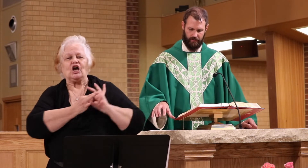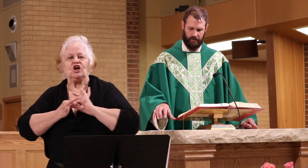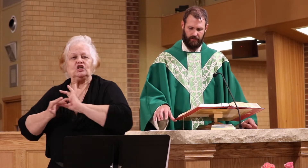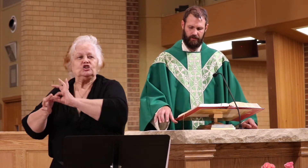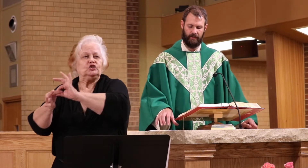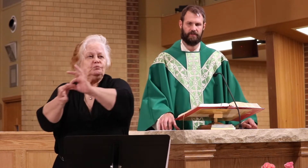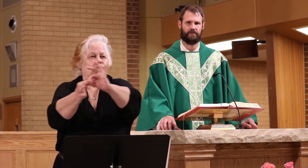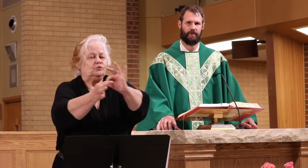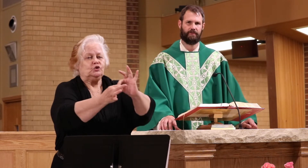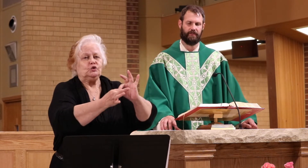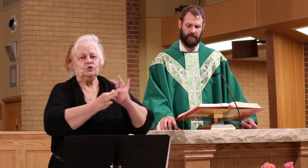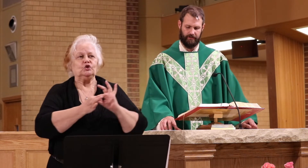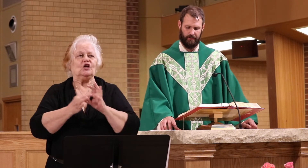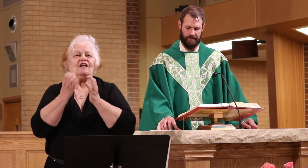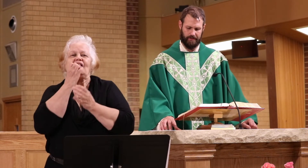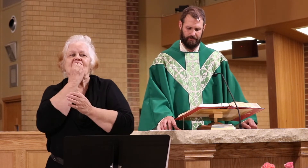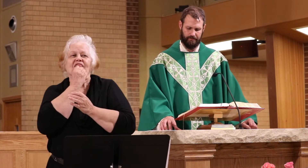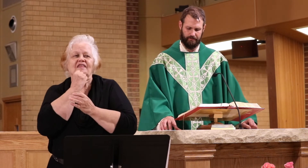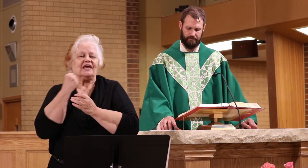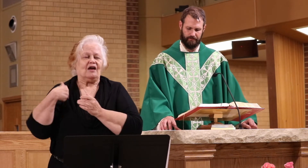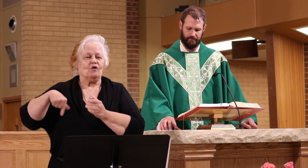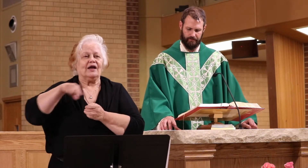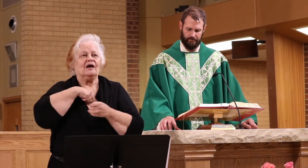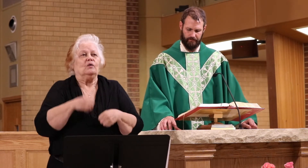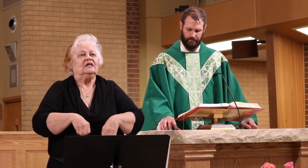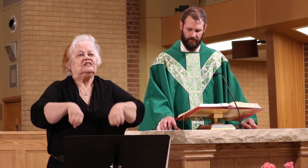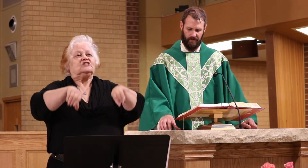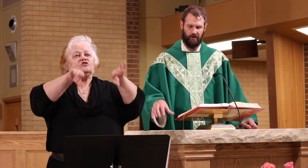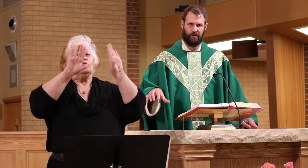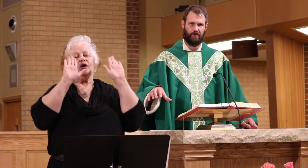caring, and a surrender to God's grace.